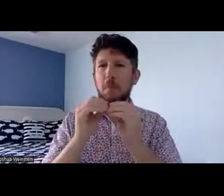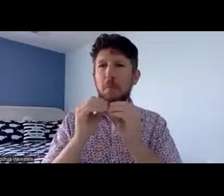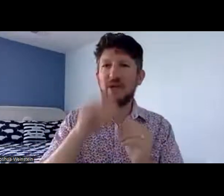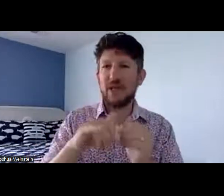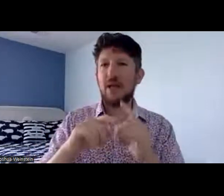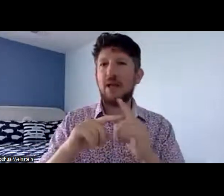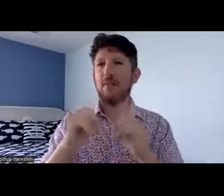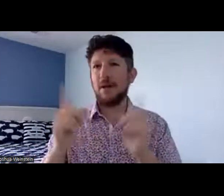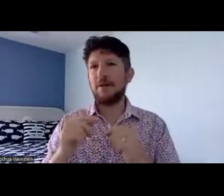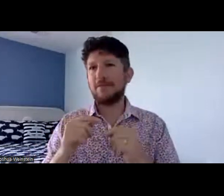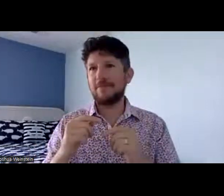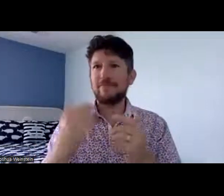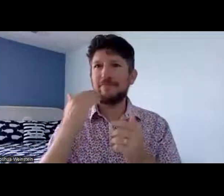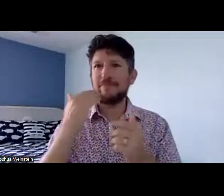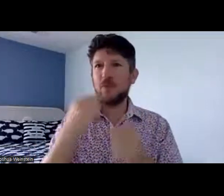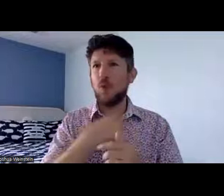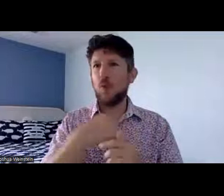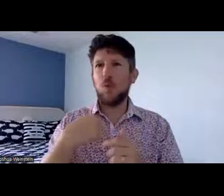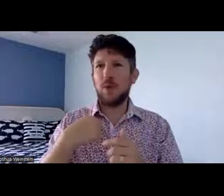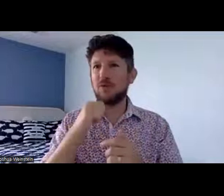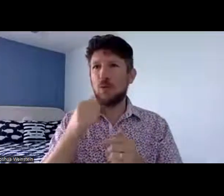from language deprivation perspective.